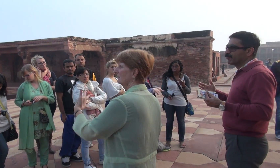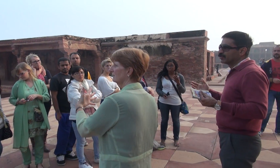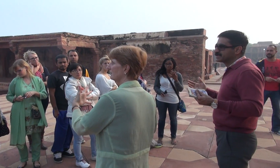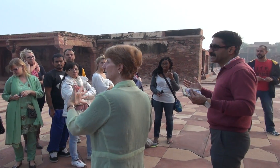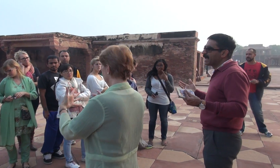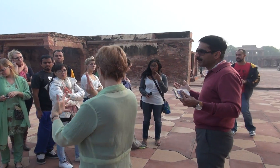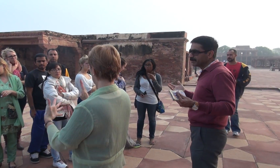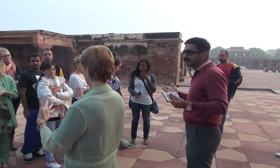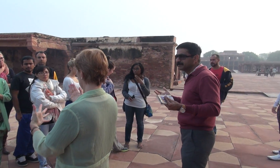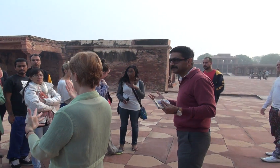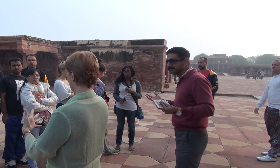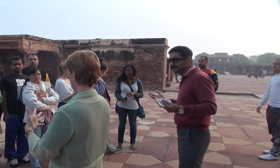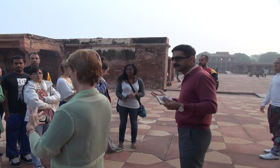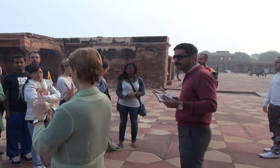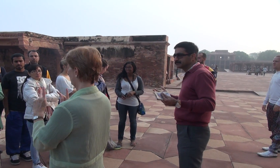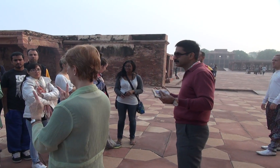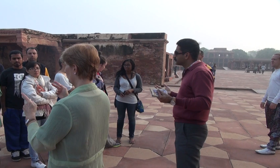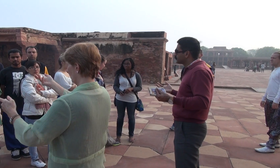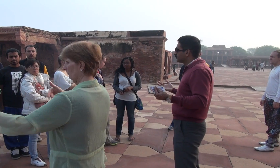Never before this had happened.